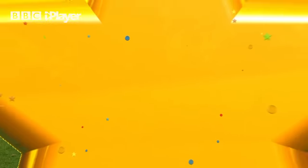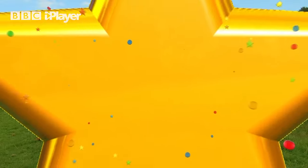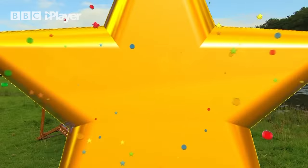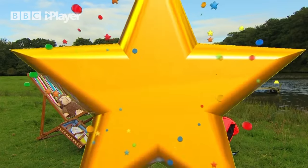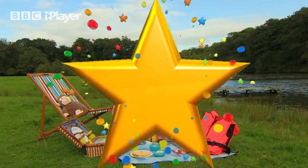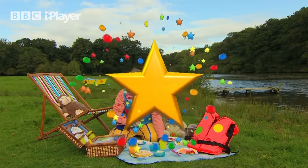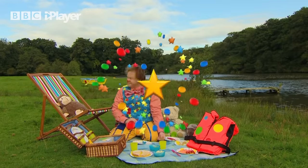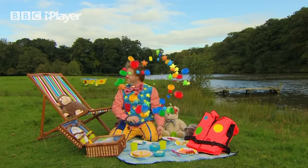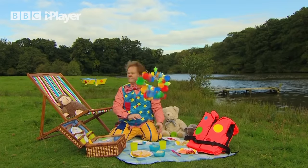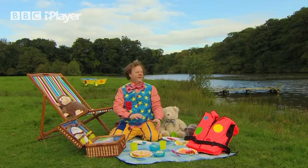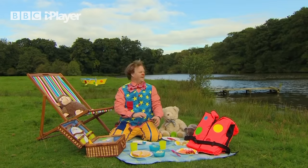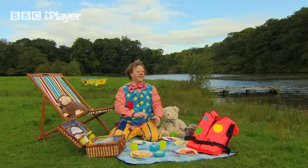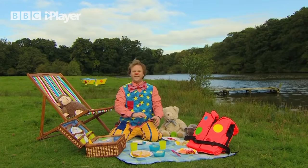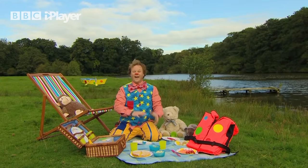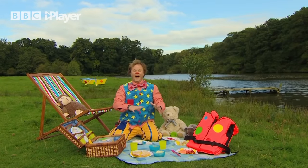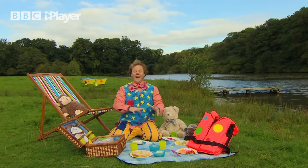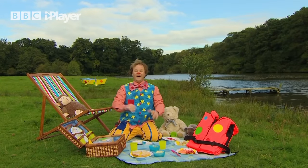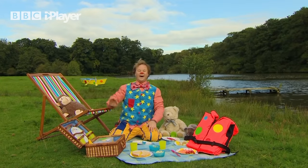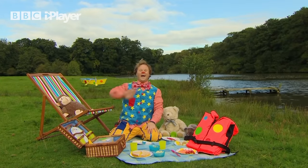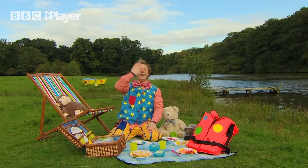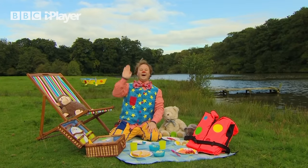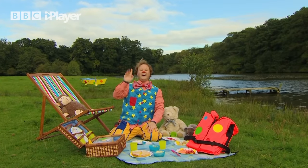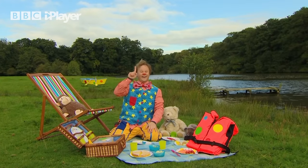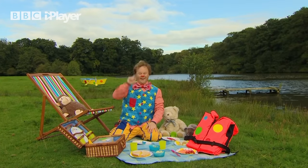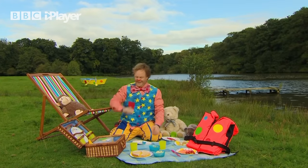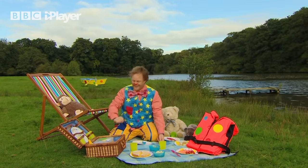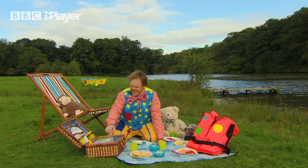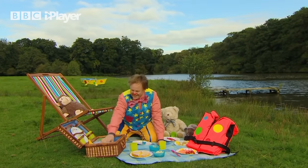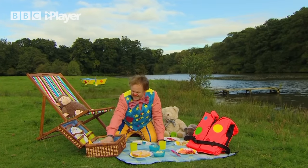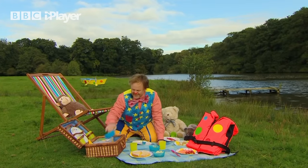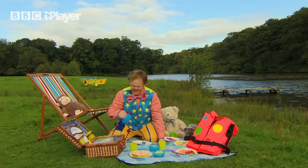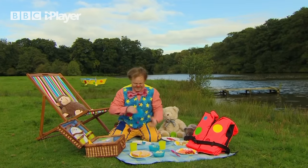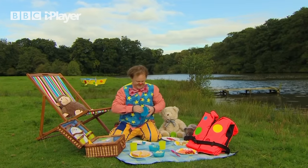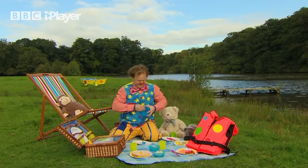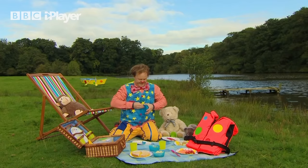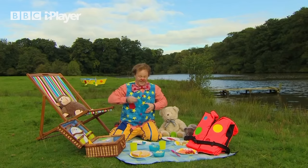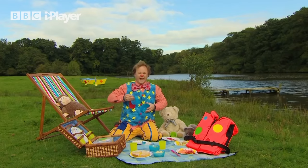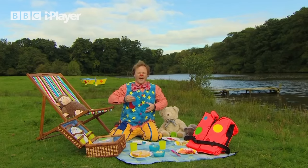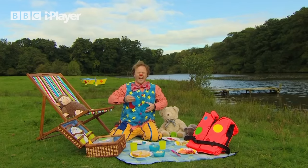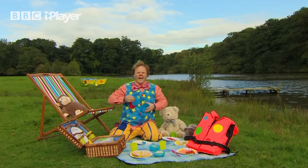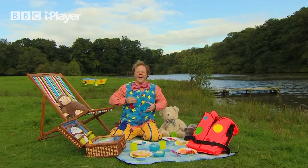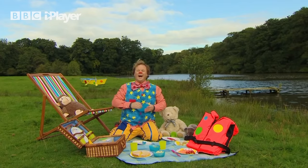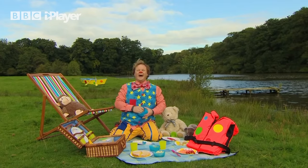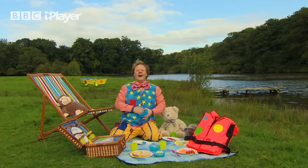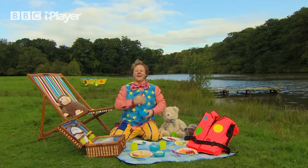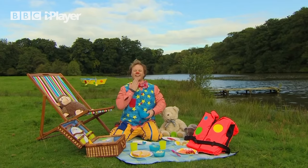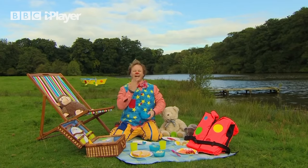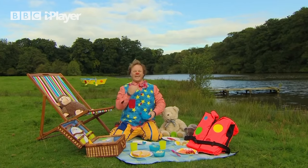hello mr tumble oh hello that's a great picnic oh thank